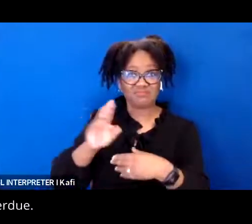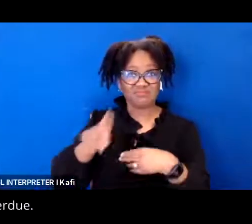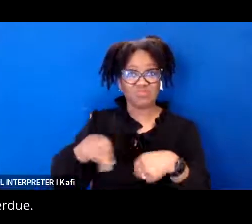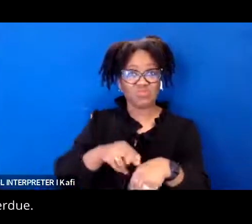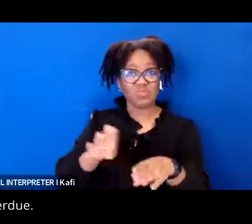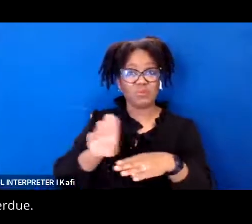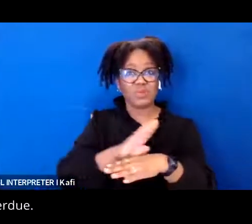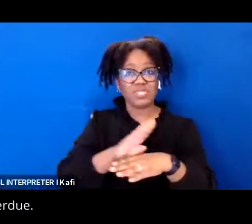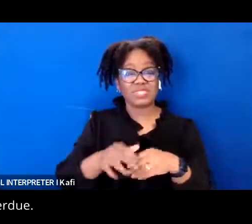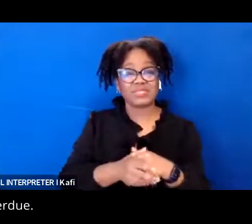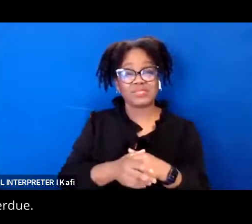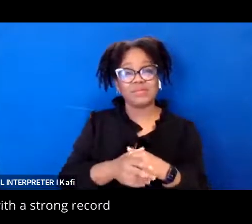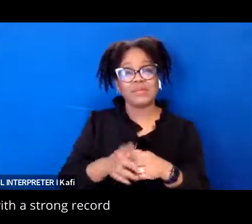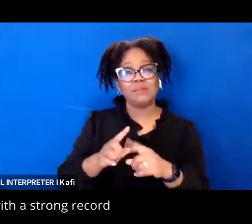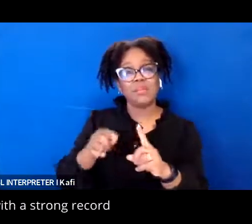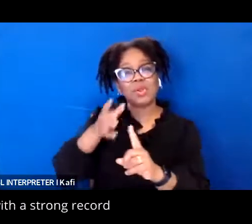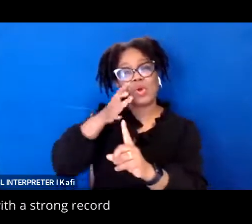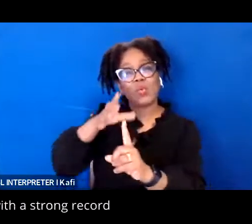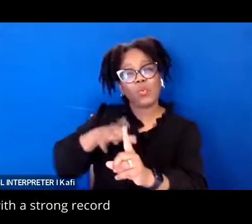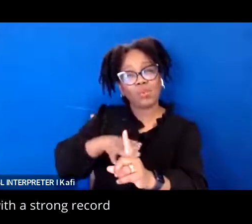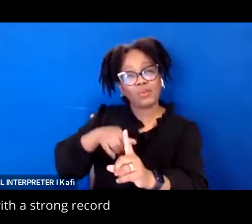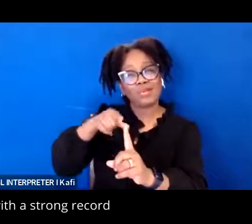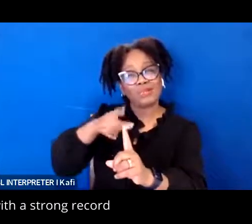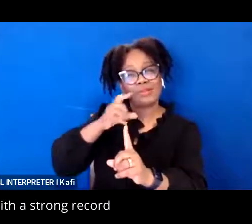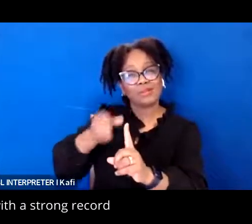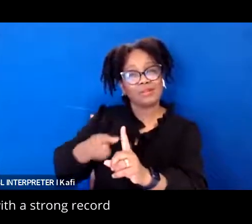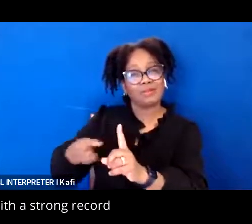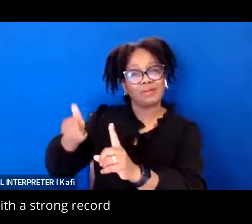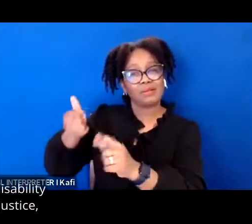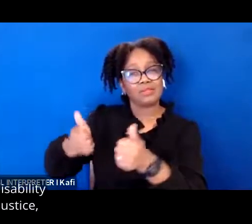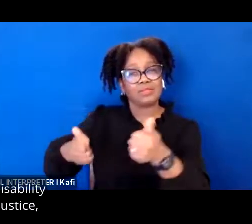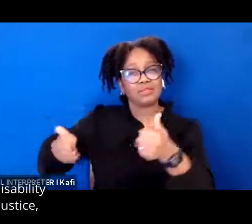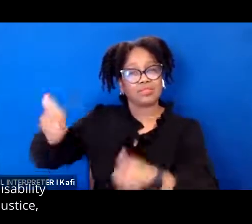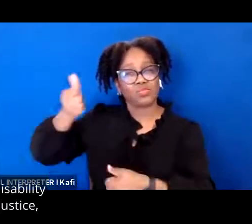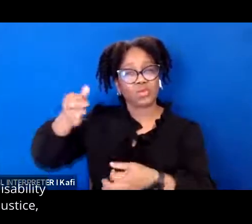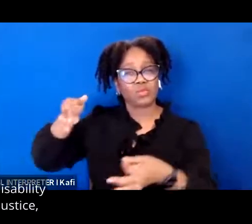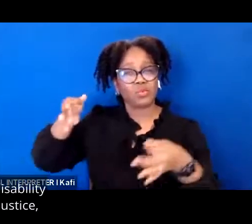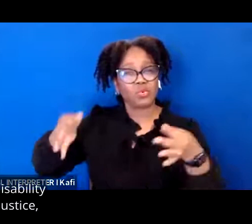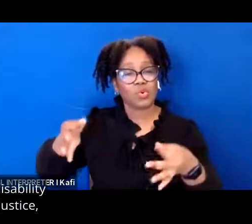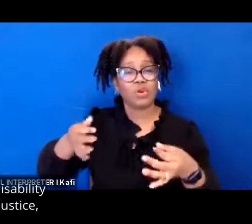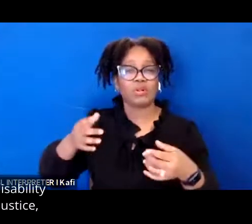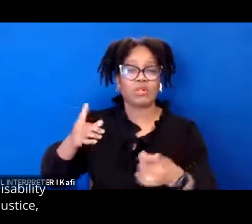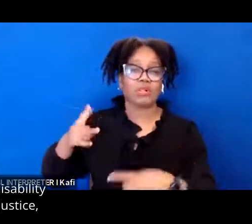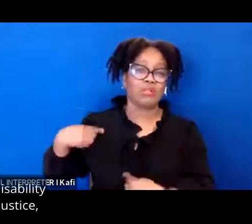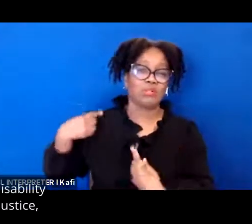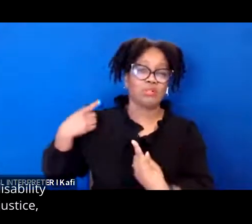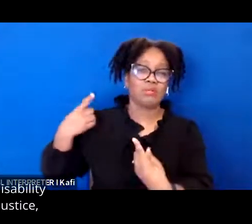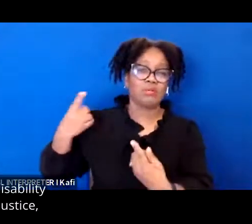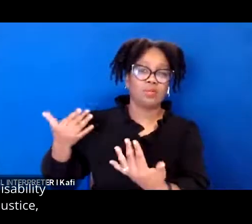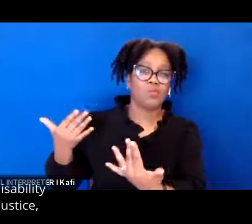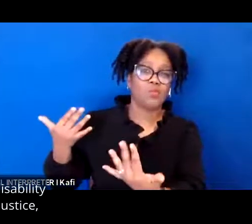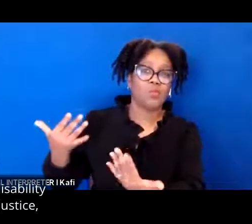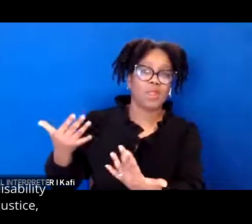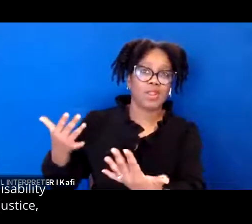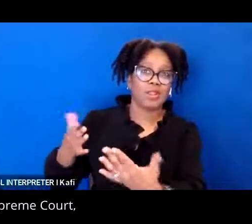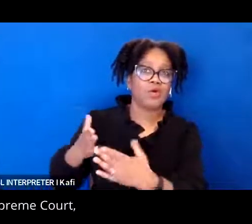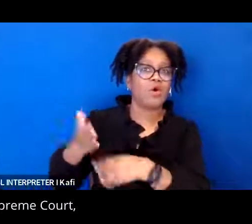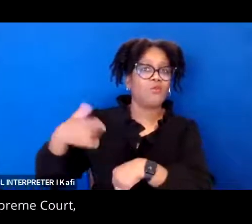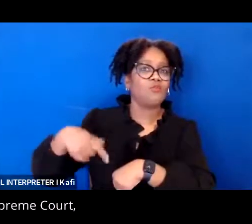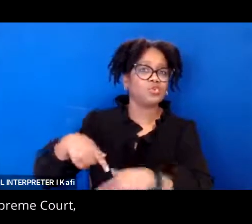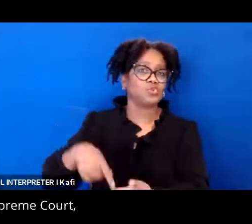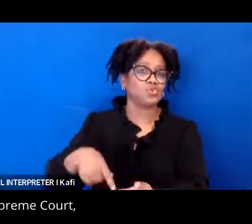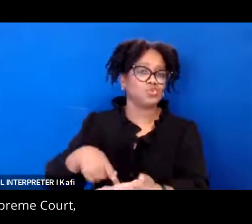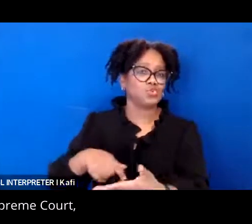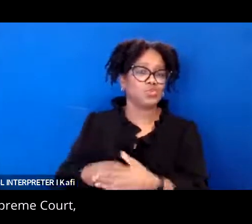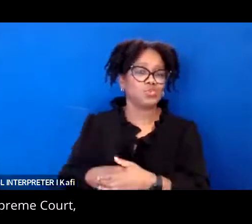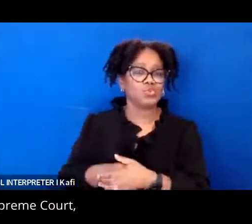nation is long overdue and we need women with a strong record in civil and disability rights and justice not